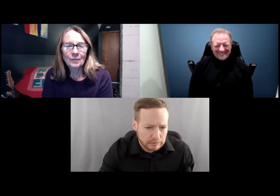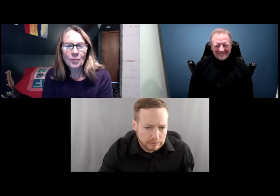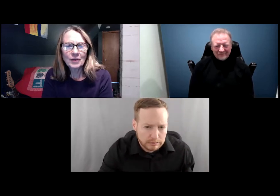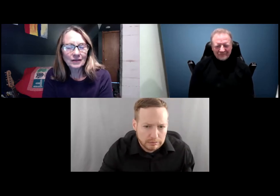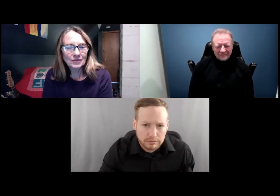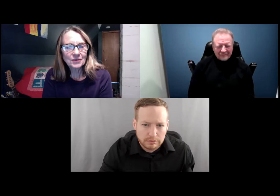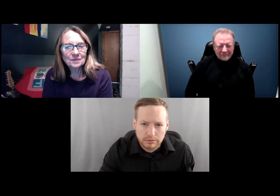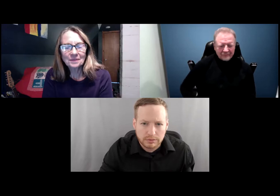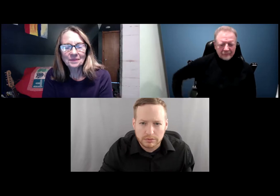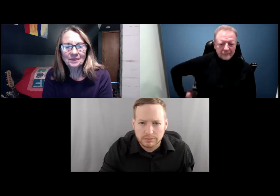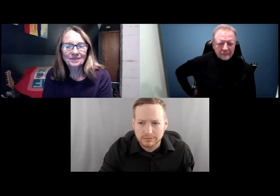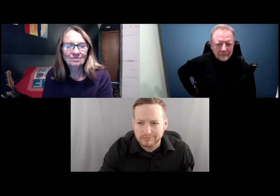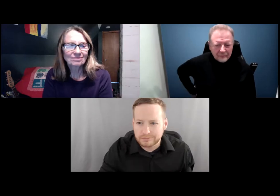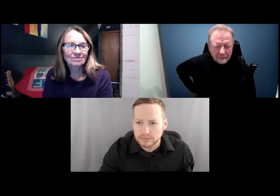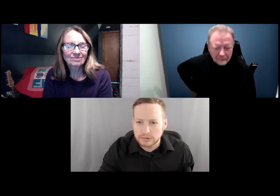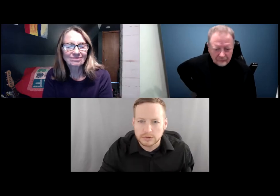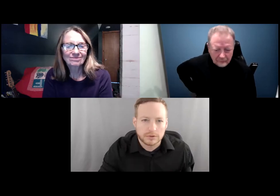I'm hoping I can do it.